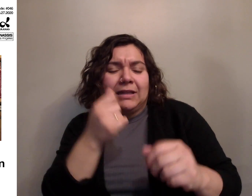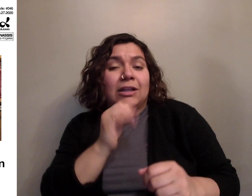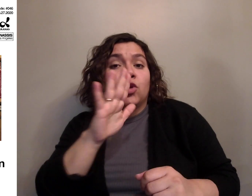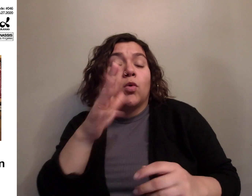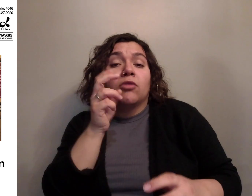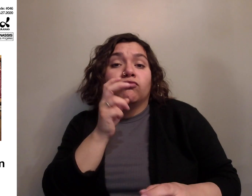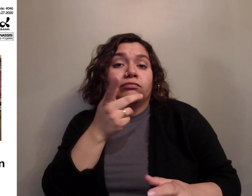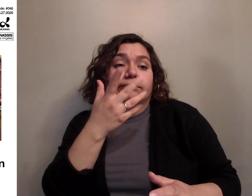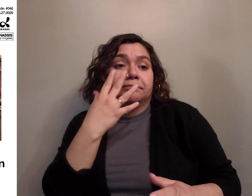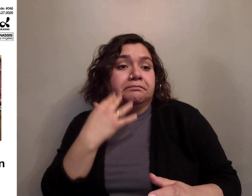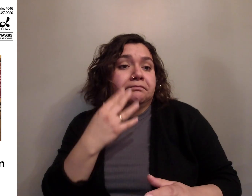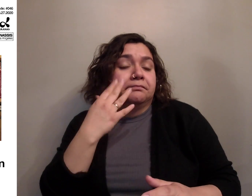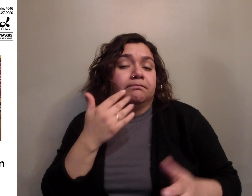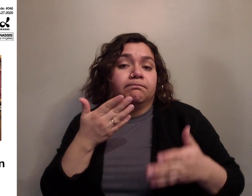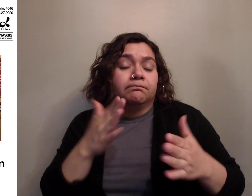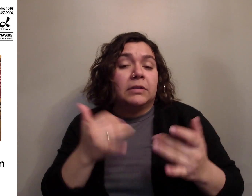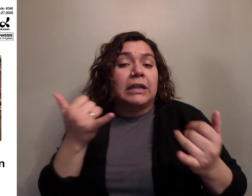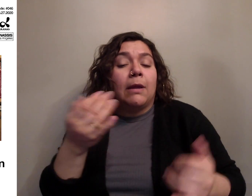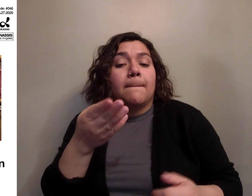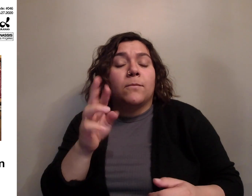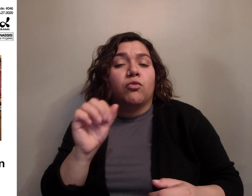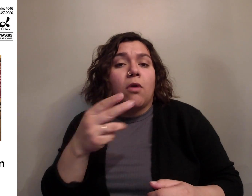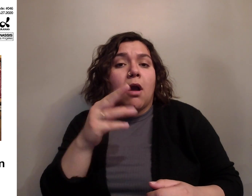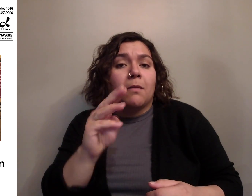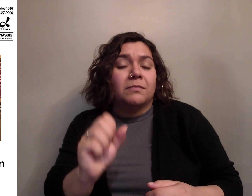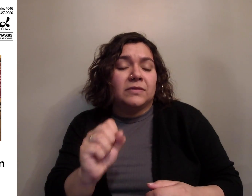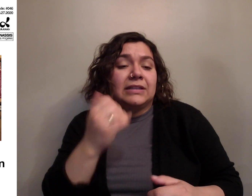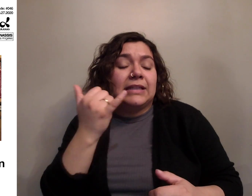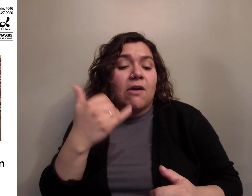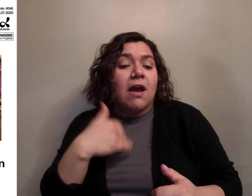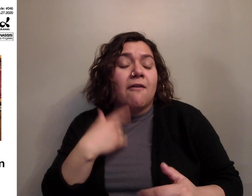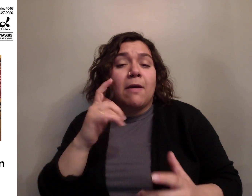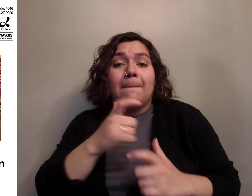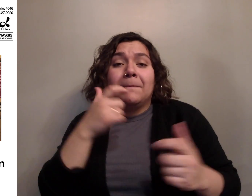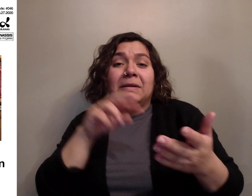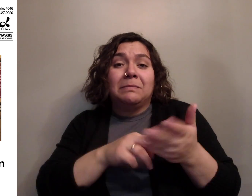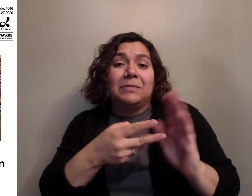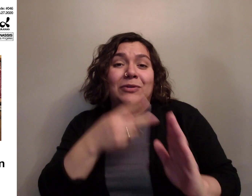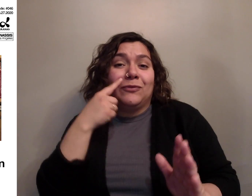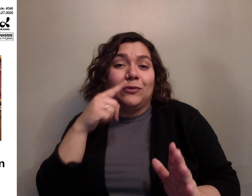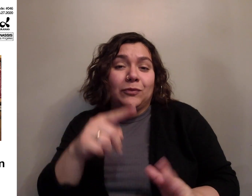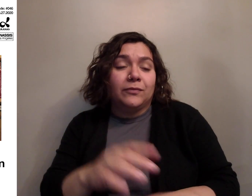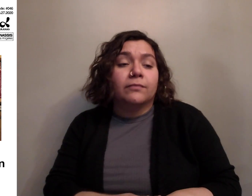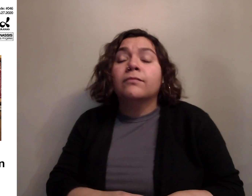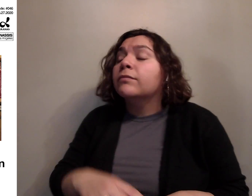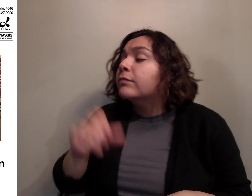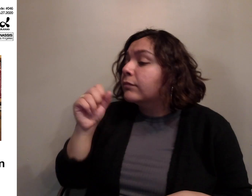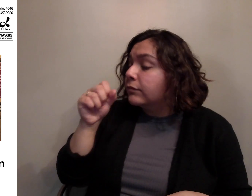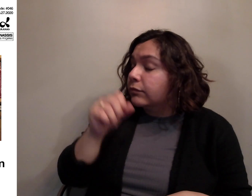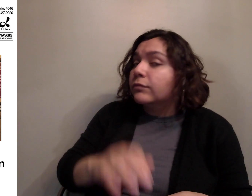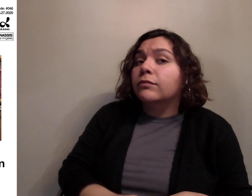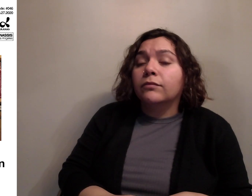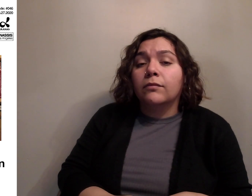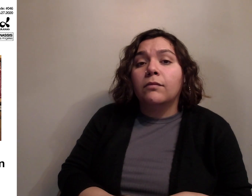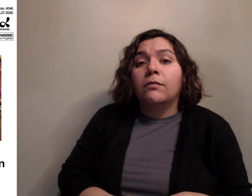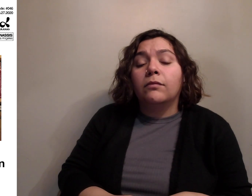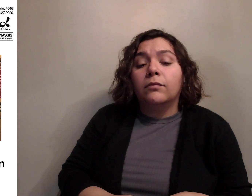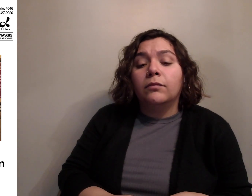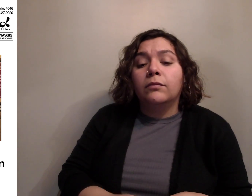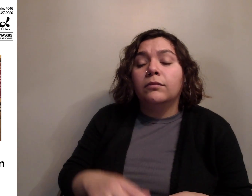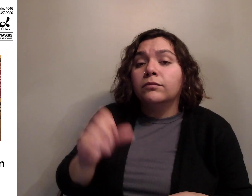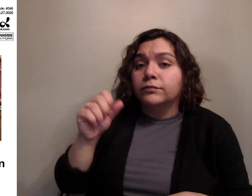And in your own journey now, Brahms has taken on a big meaning for you.